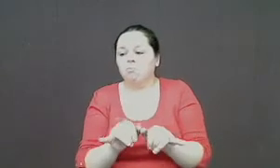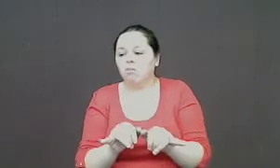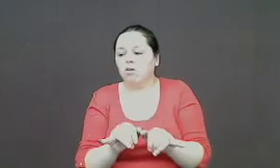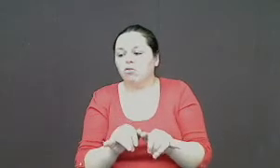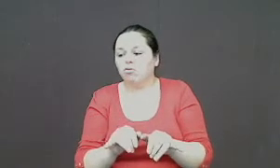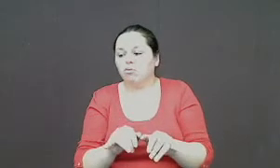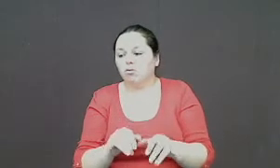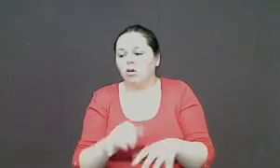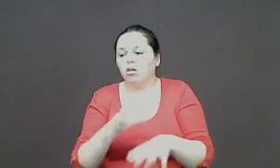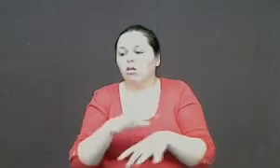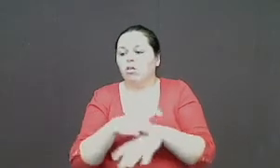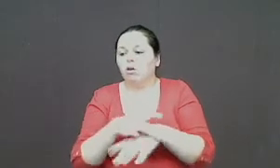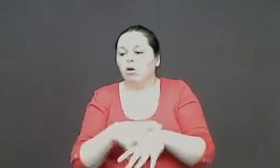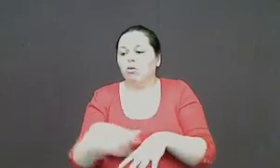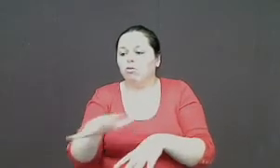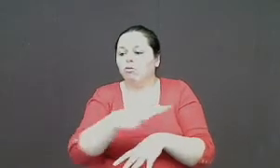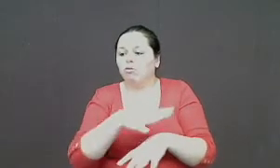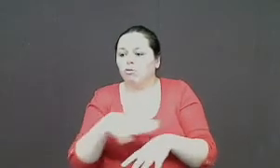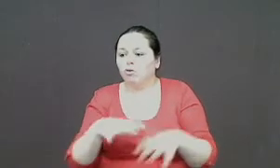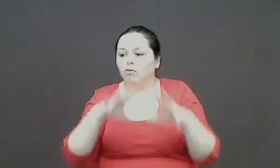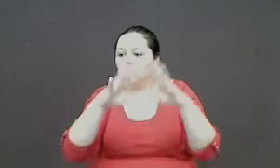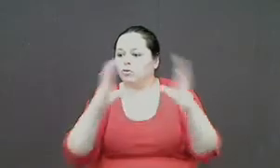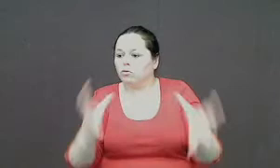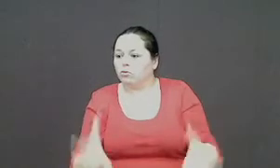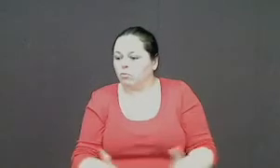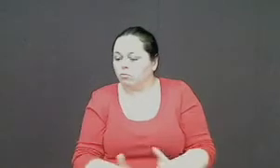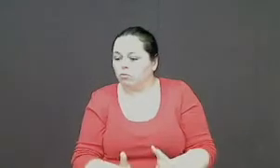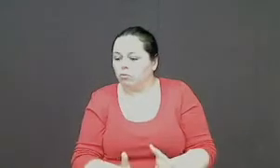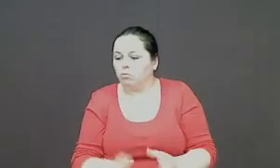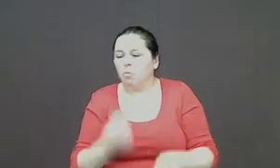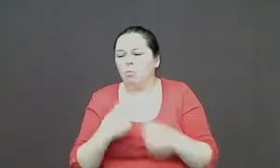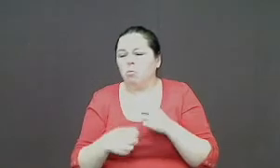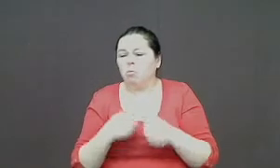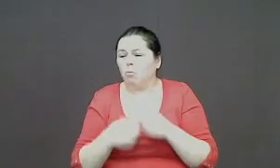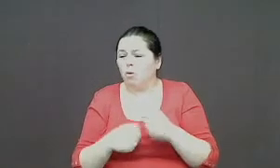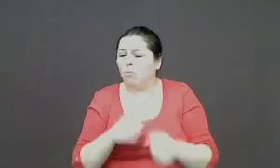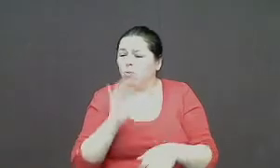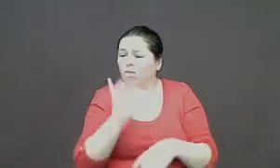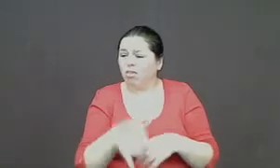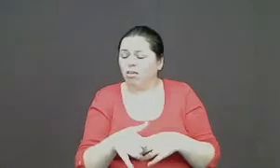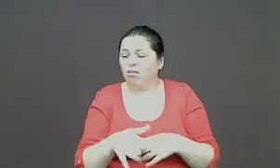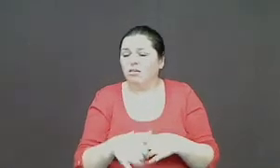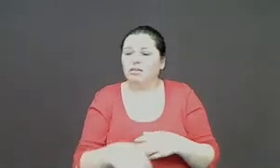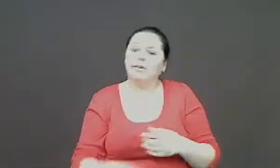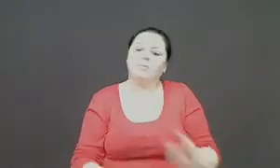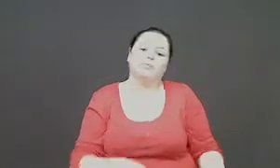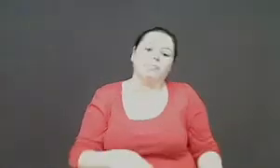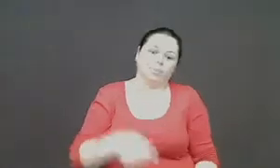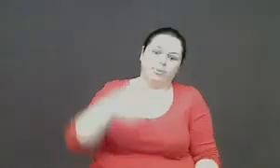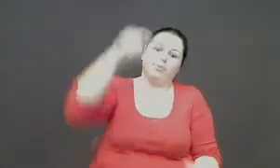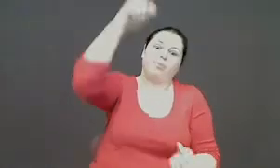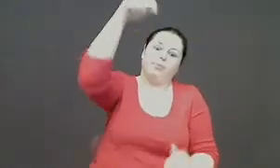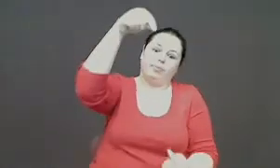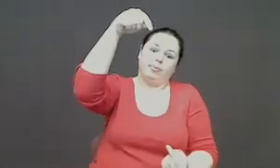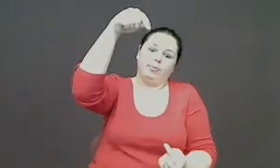surface. Now the problem with the poles, of course, is that they're kind of at the ends and not very convenient.